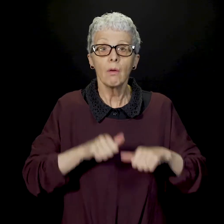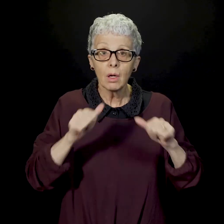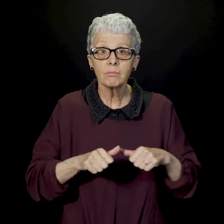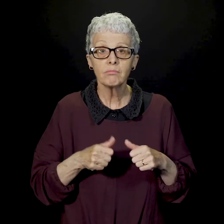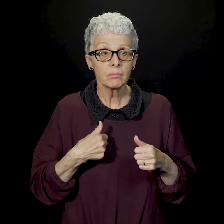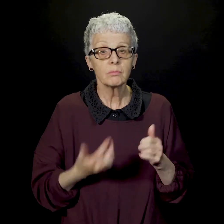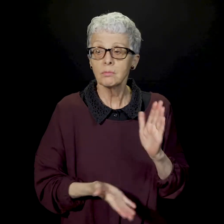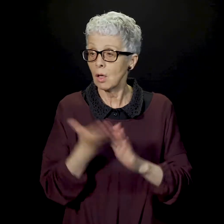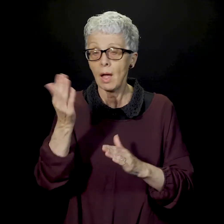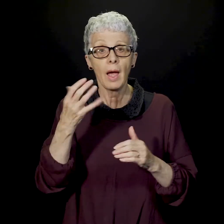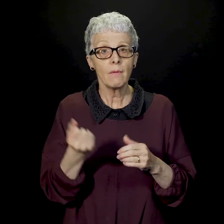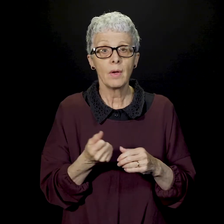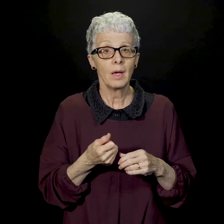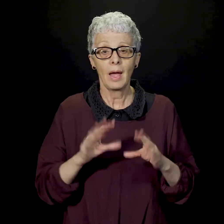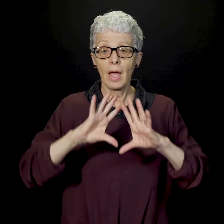attitude.